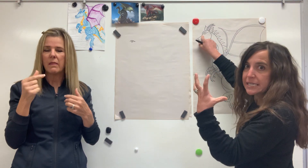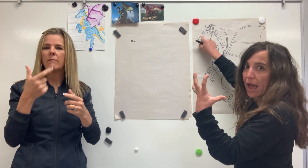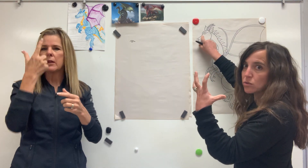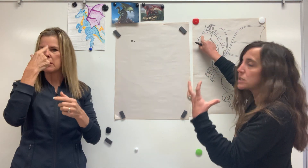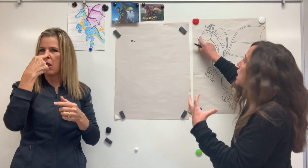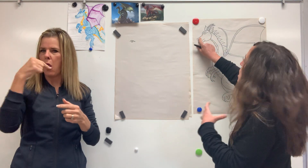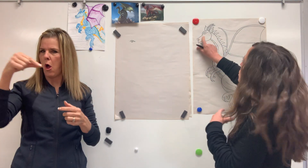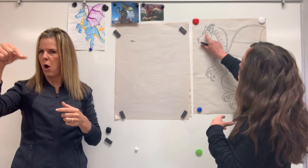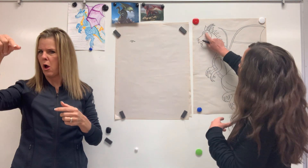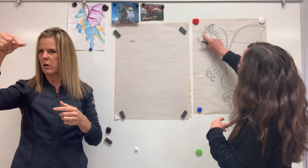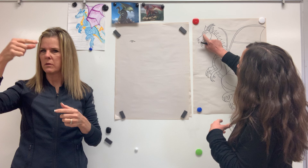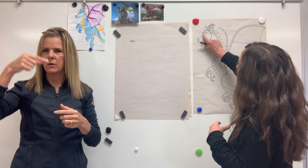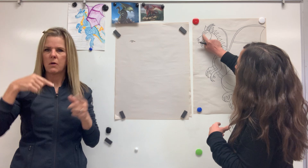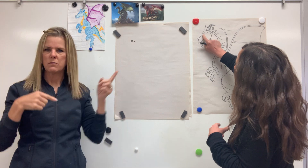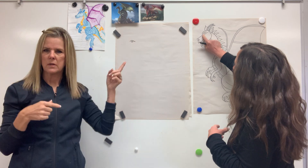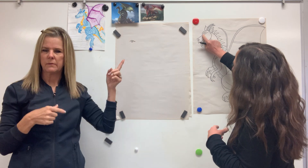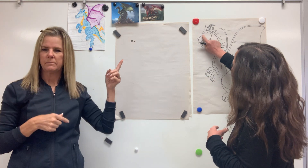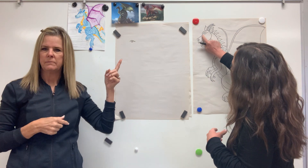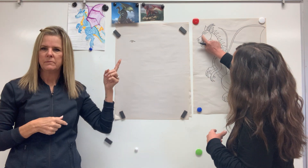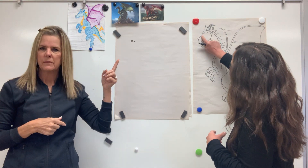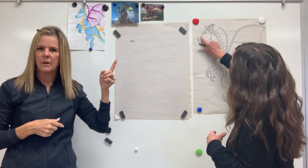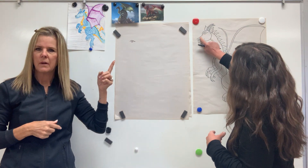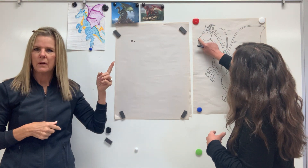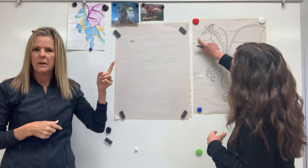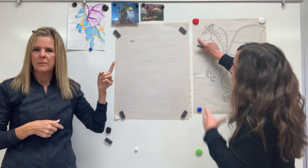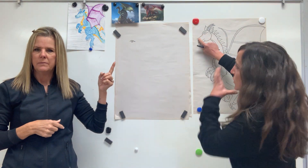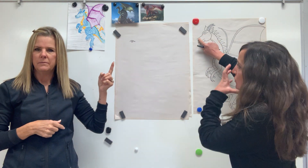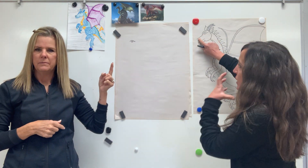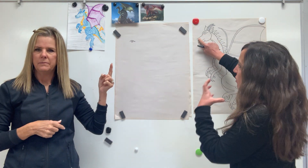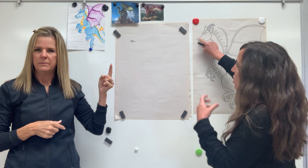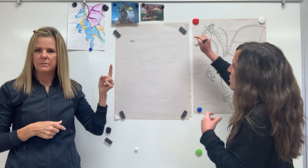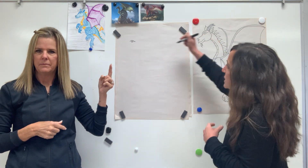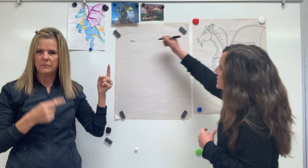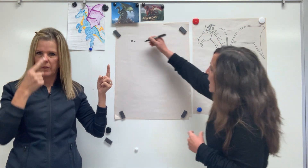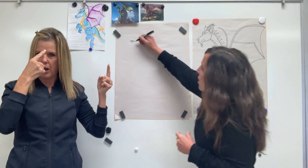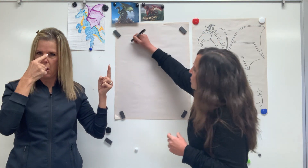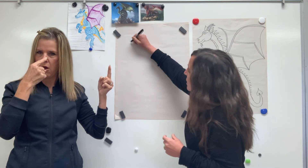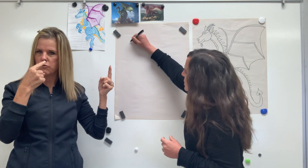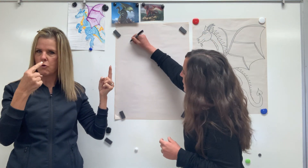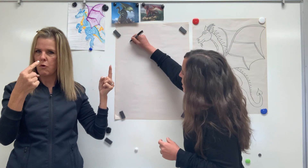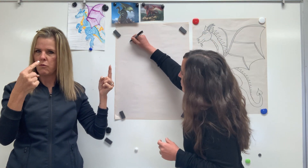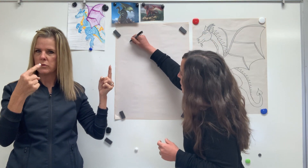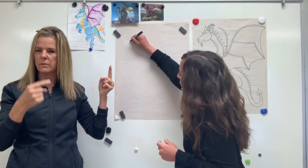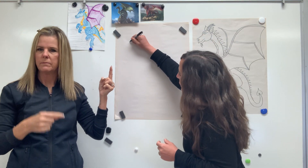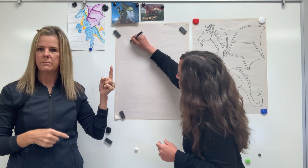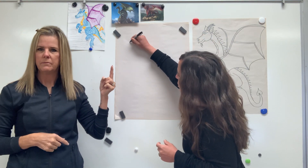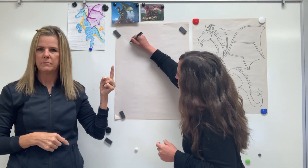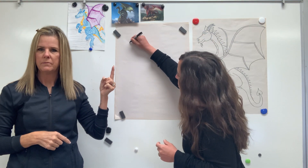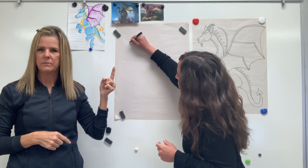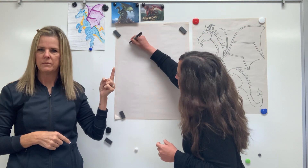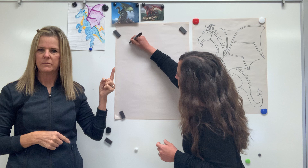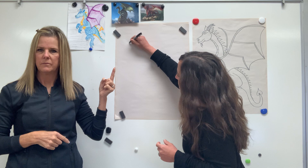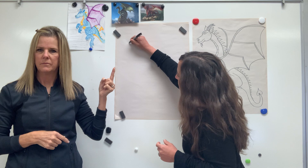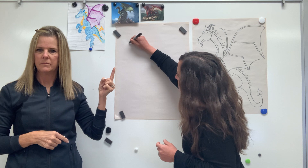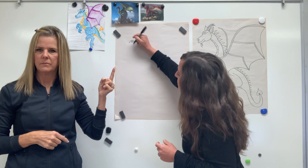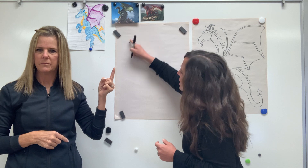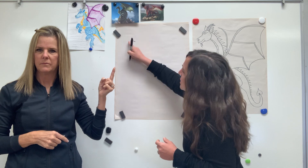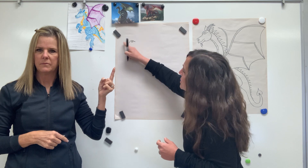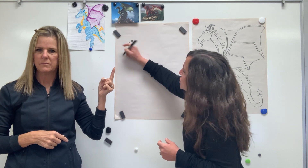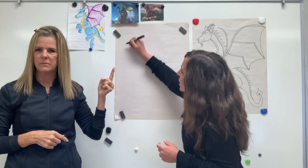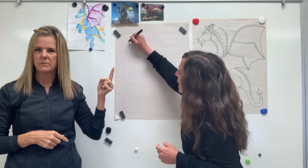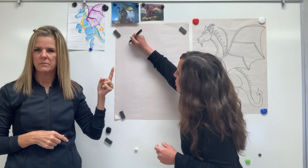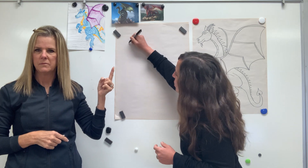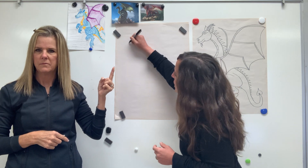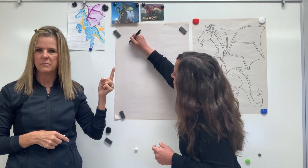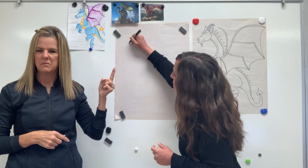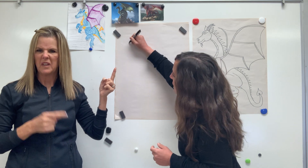long snouts. So I'm gonna make a slanted line for that long snout coming down, and it's just sort of gonna slant. I mean, it